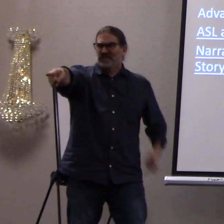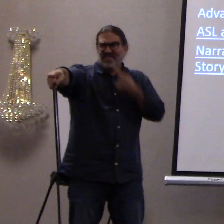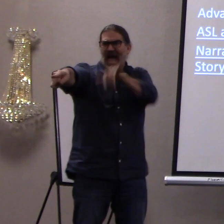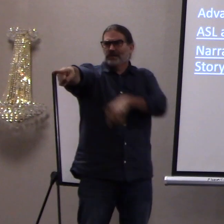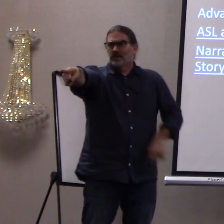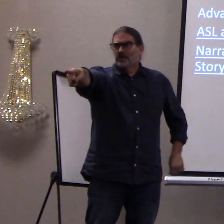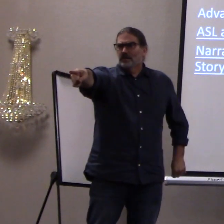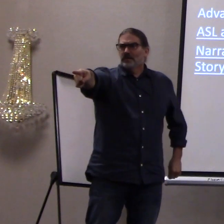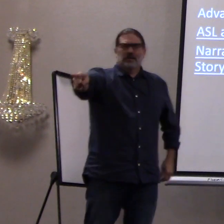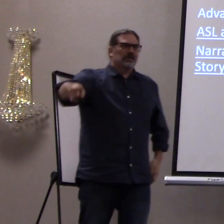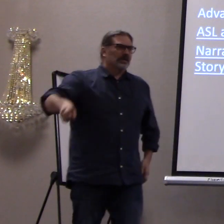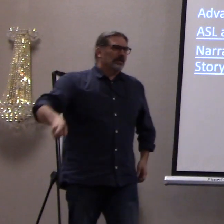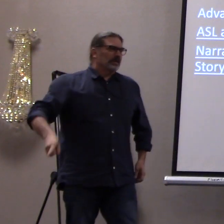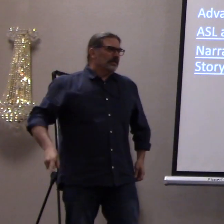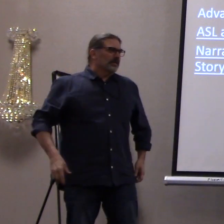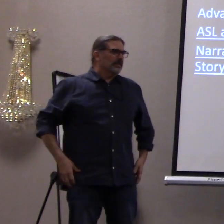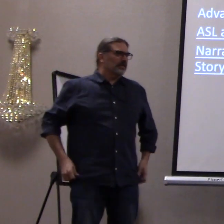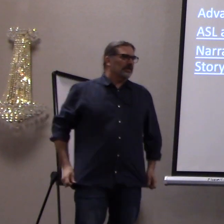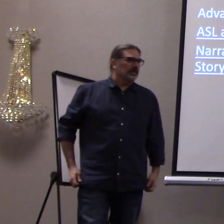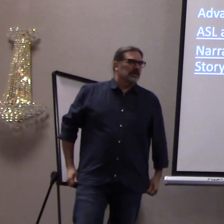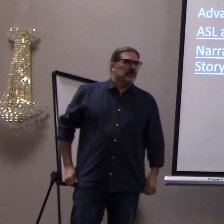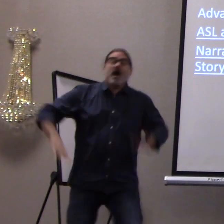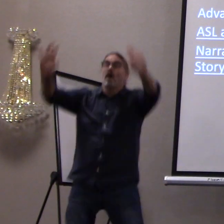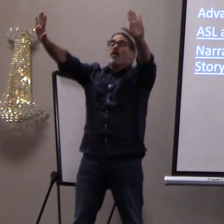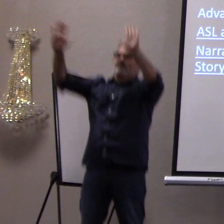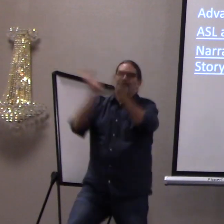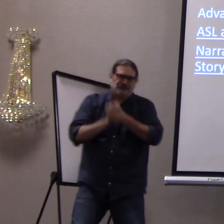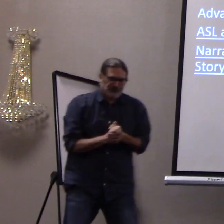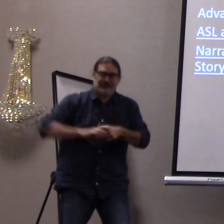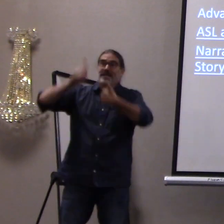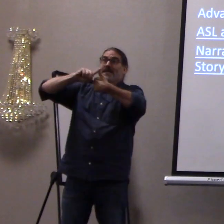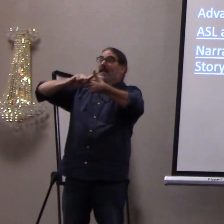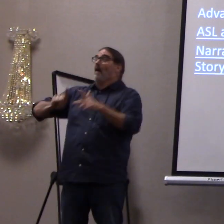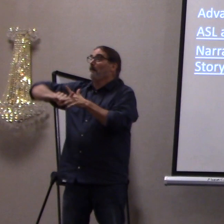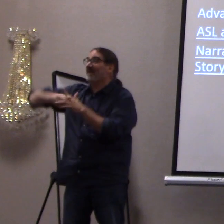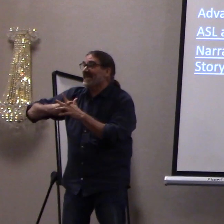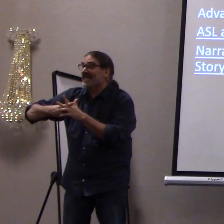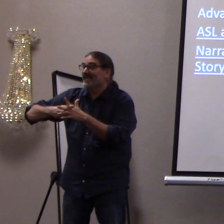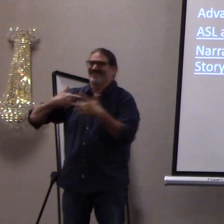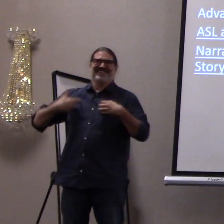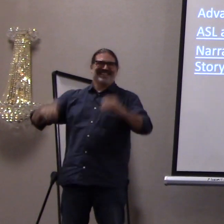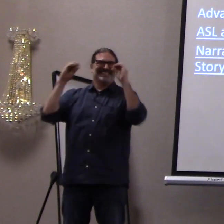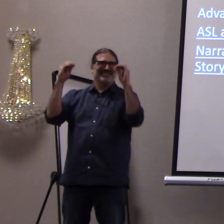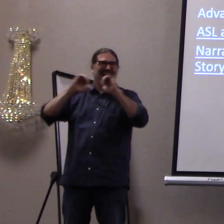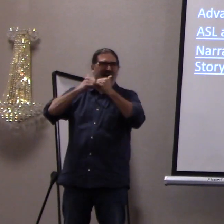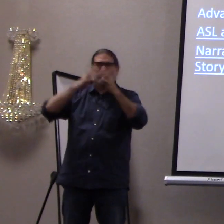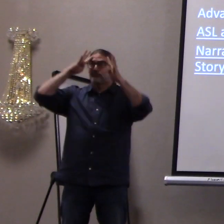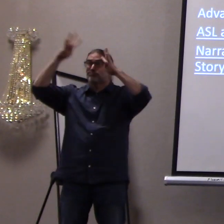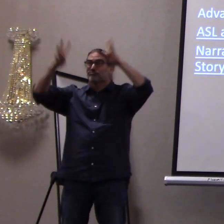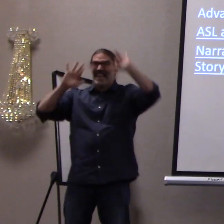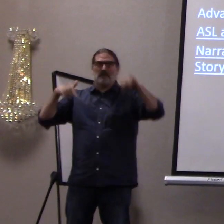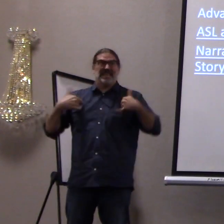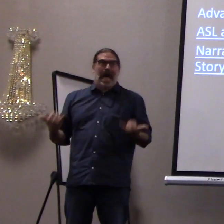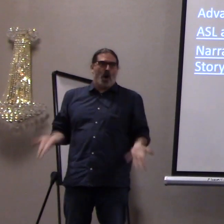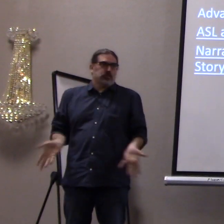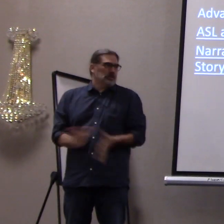that. I said that. Oh, wait. Okay. I'm going